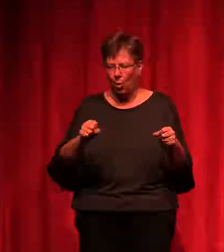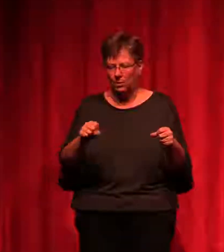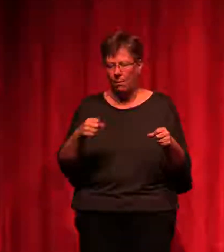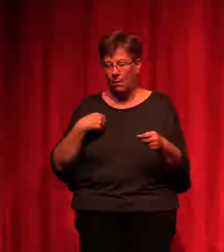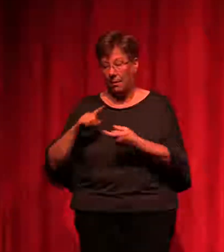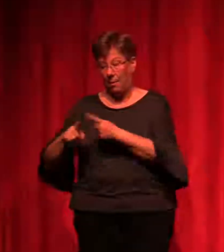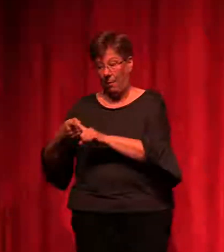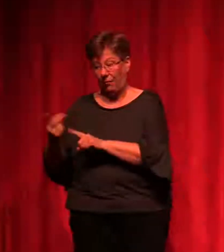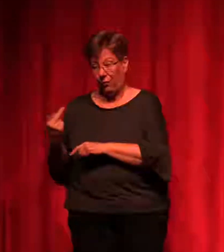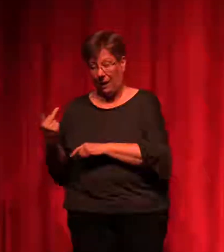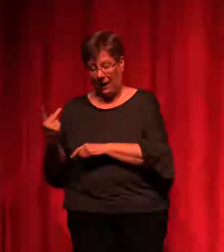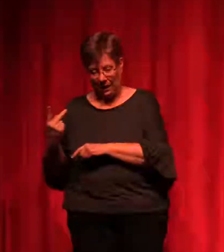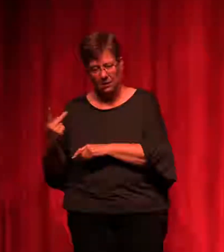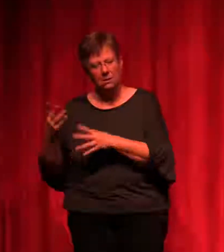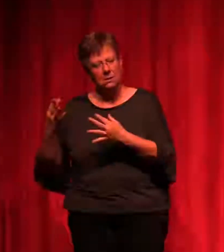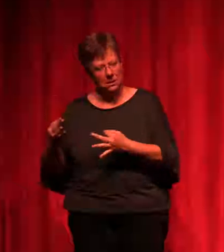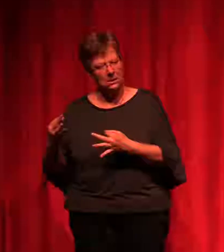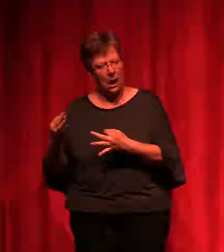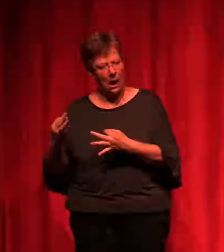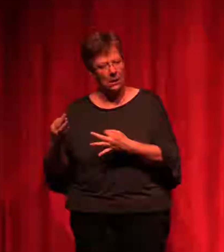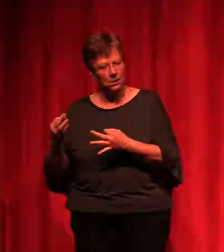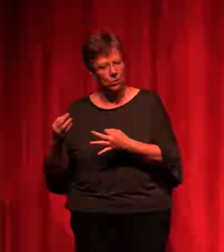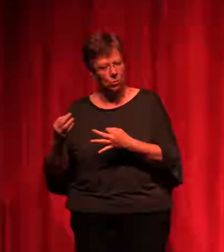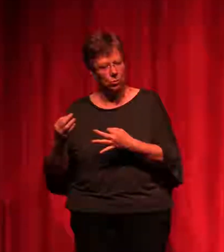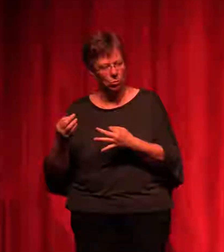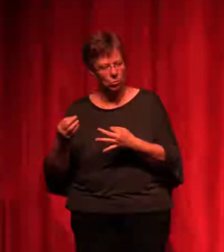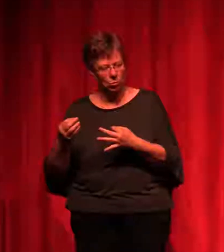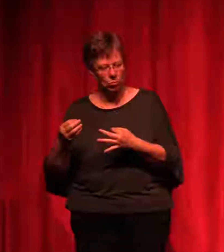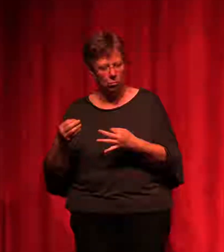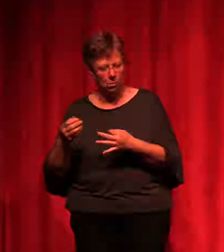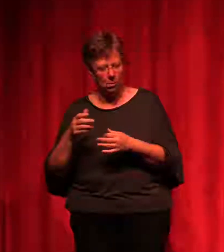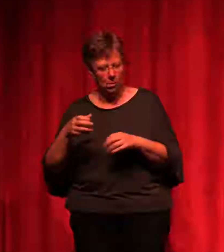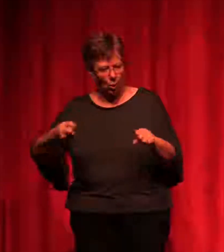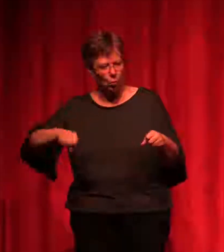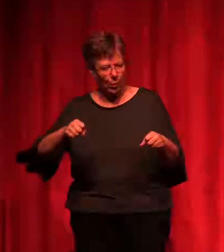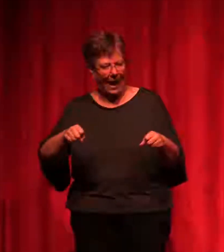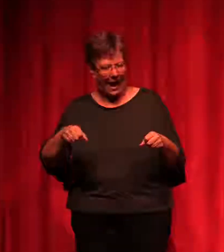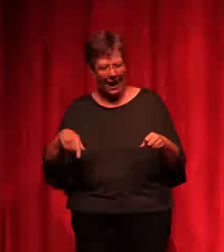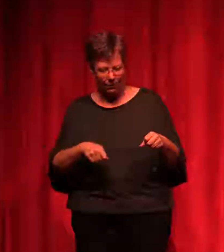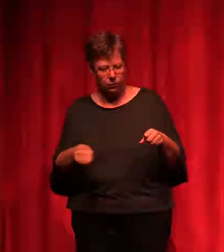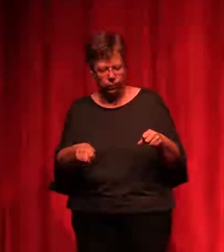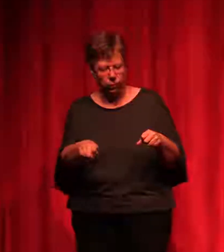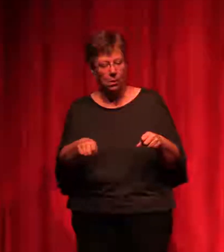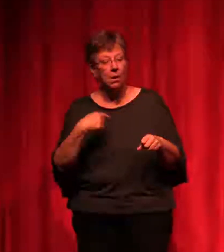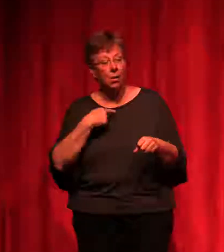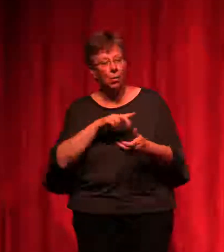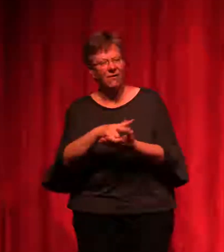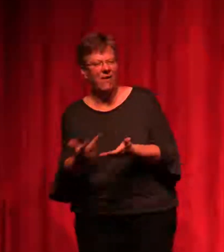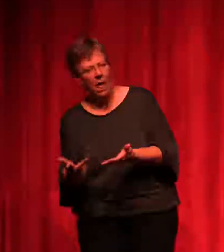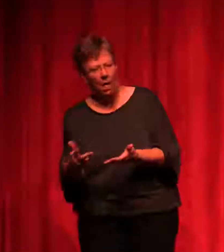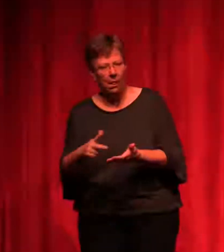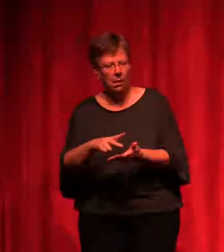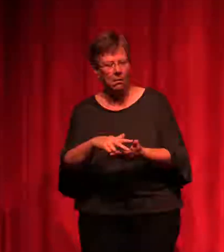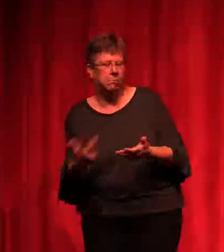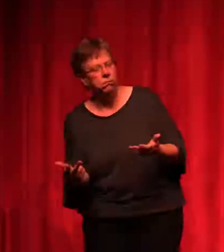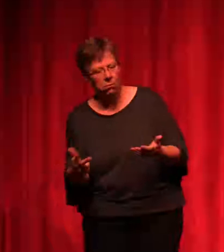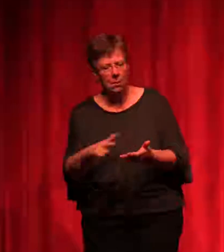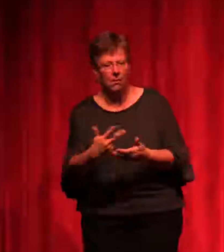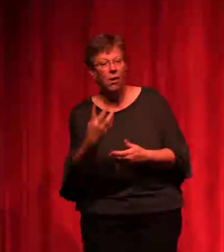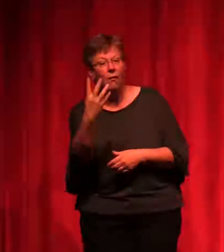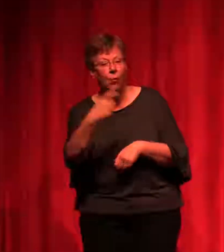Hank Harrington and I decided to ride part of this road, and after he fell for the 4th time, we decided, that's